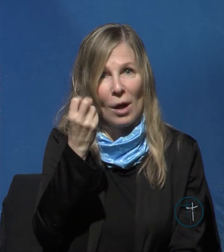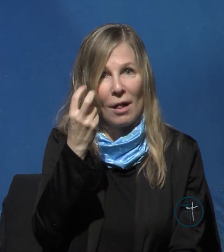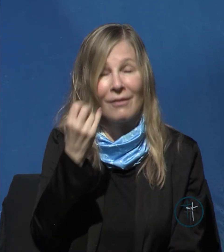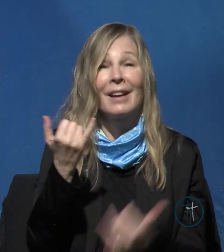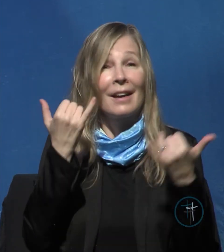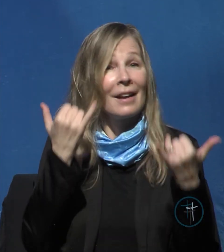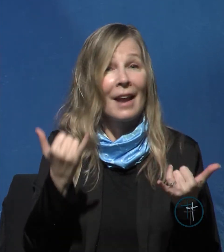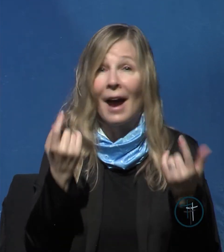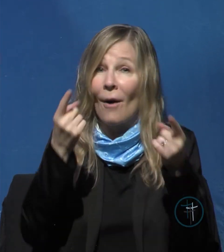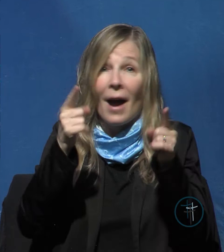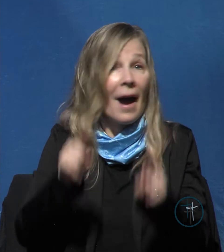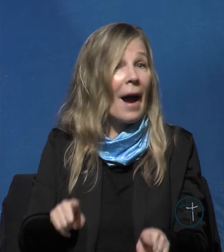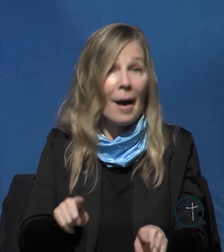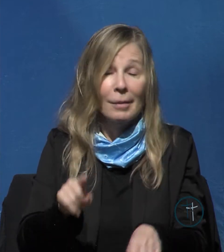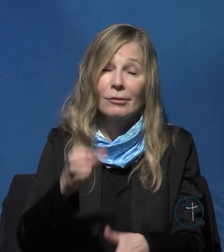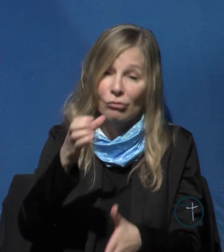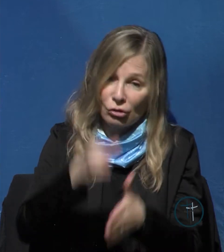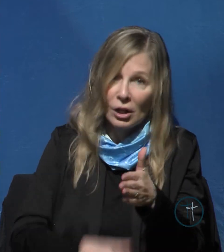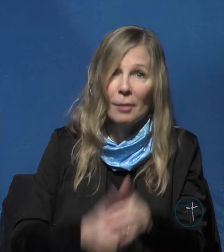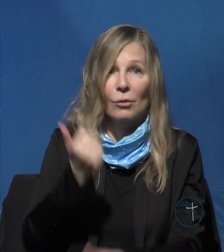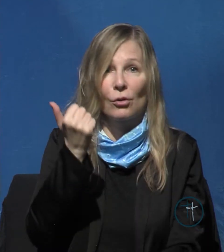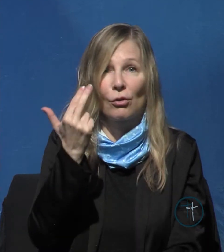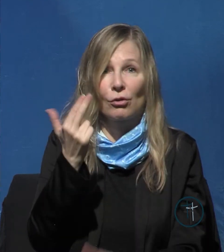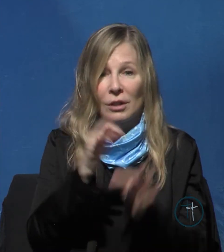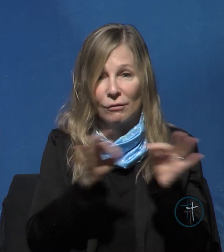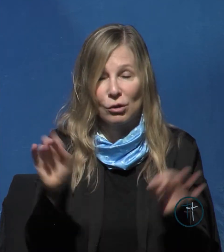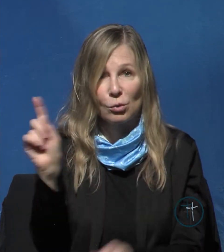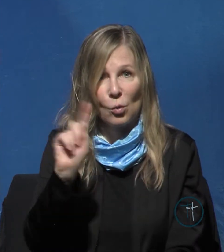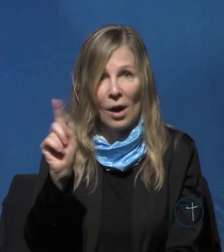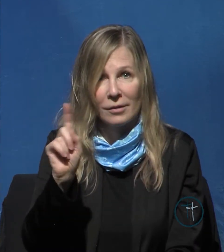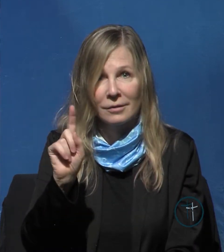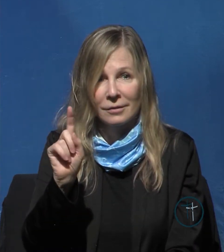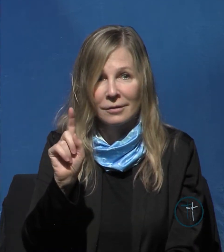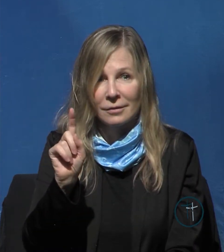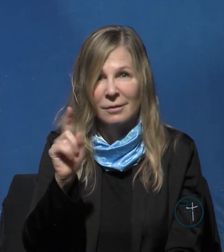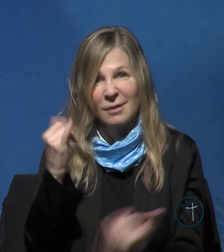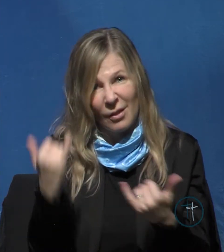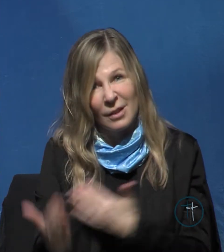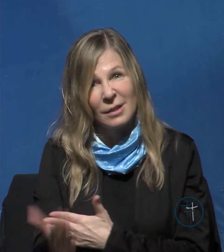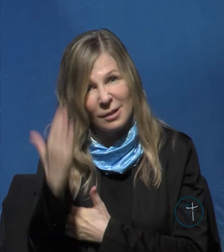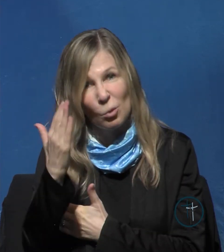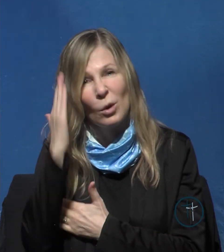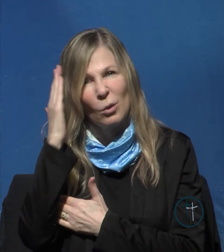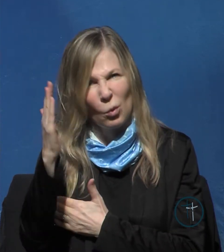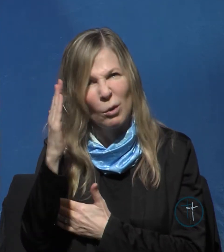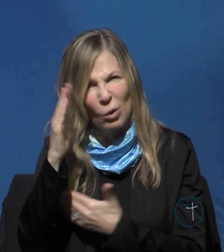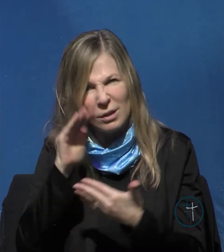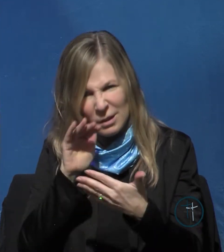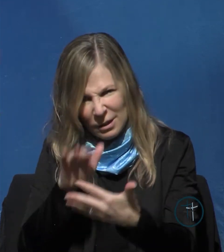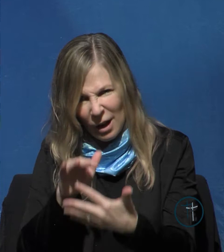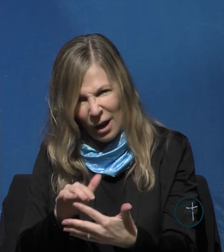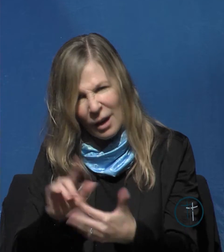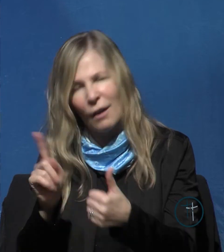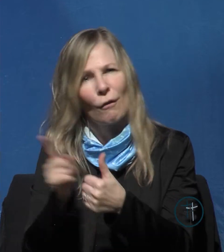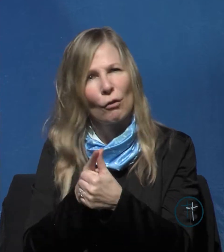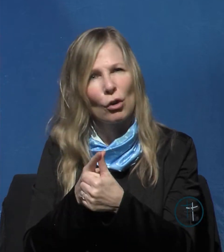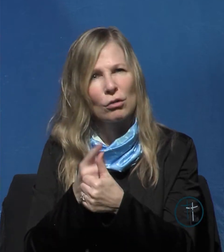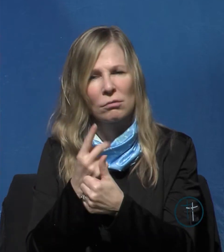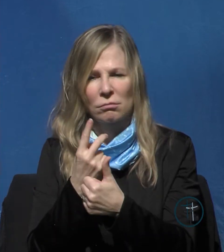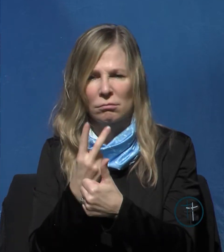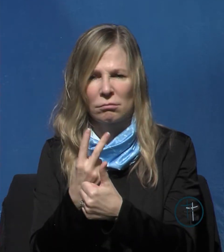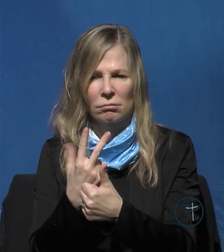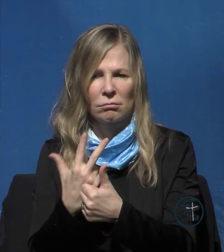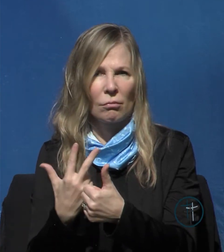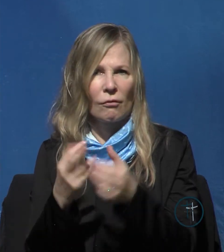at Hebrews chapter 13, verse 1. And this morning, we're going to cover the first three verses. And when I